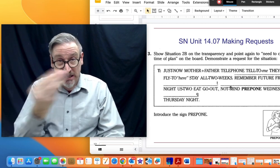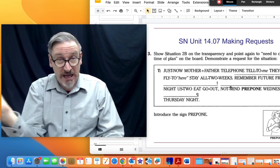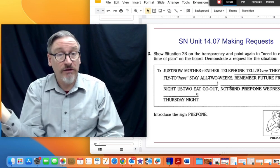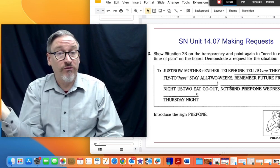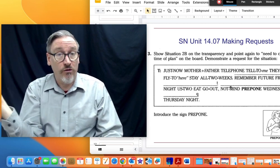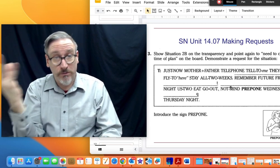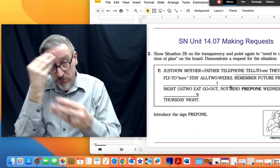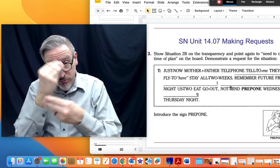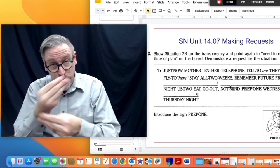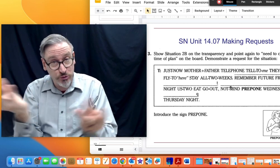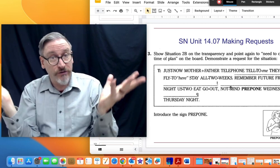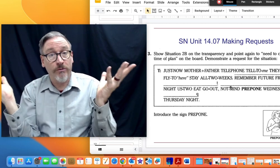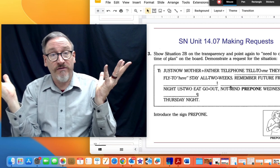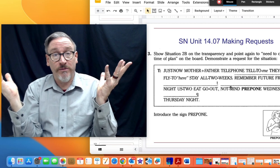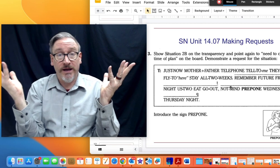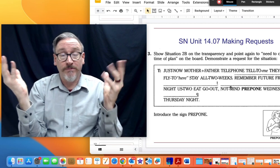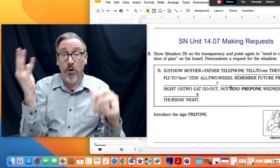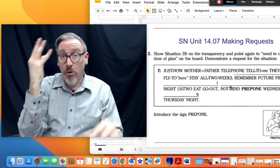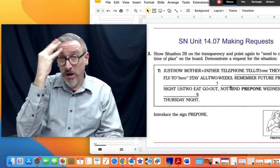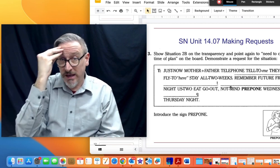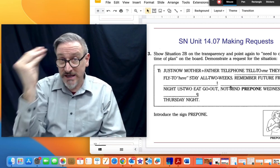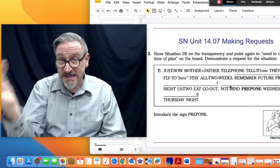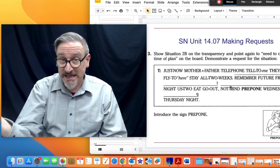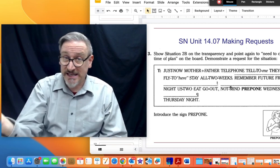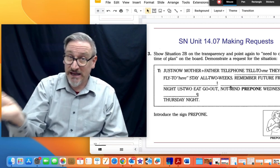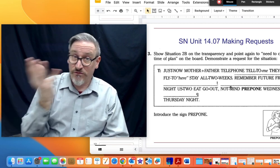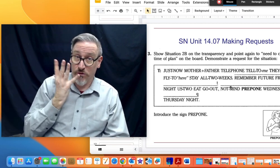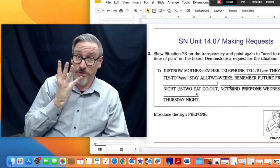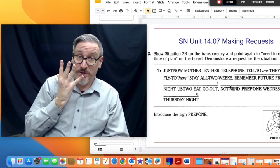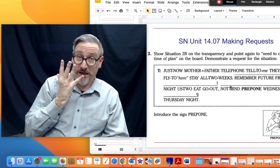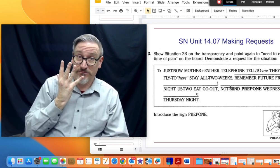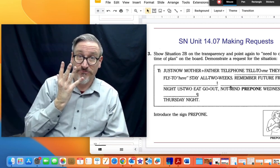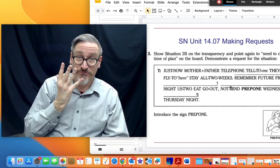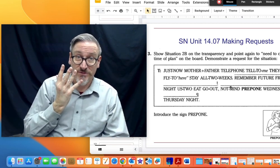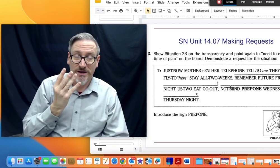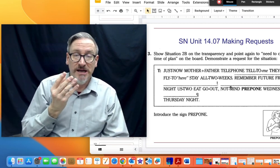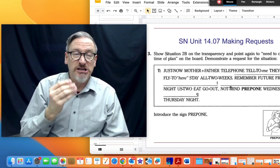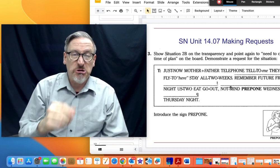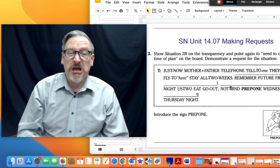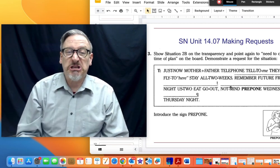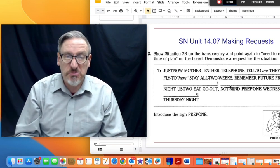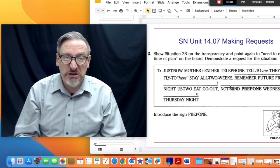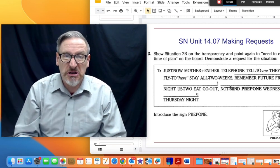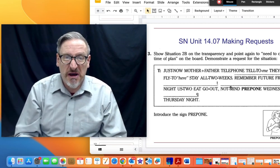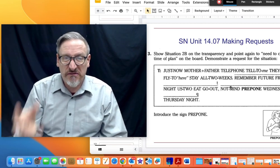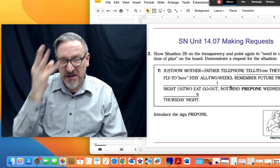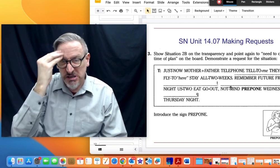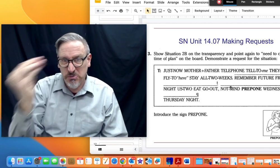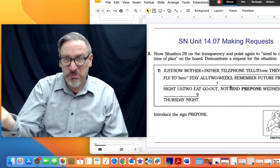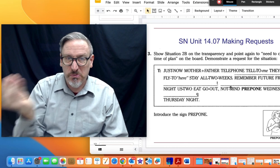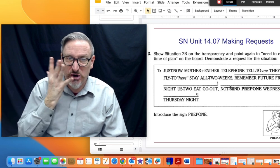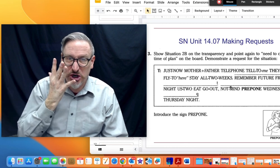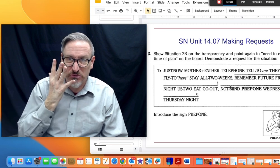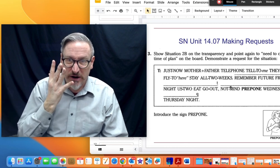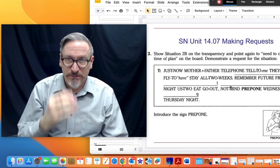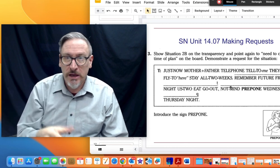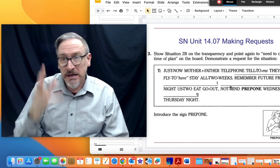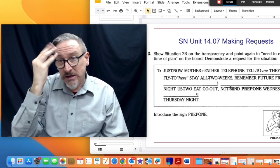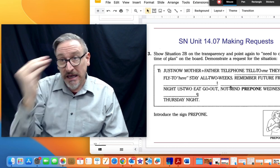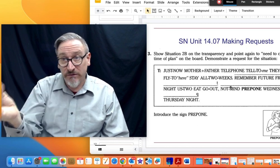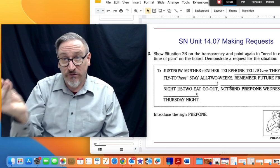could inform everybody. In this case, they informed me. So they spit in my face,